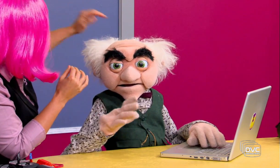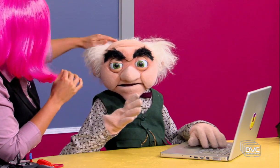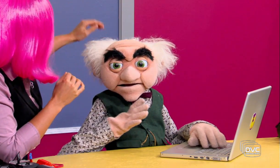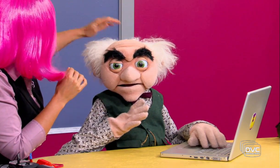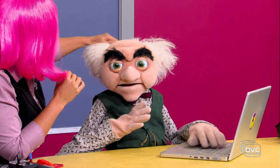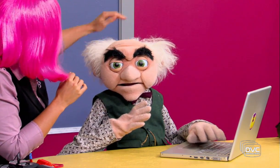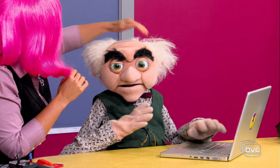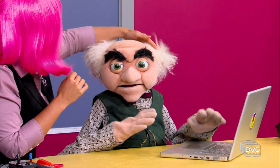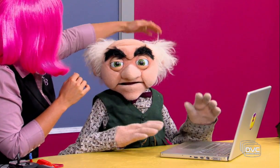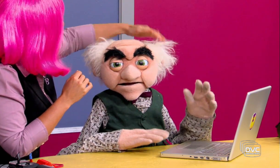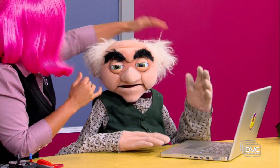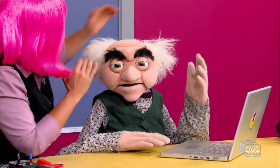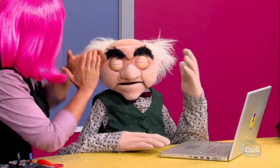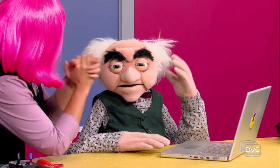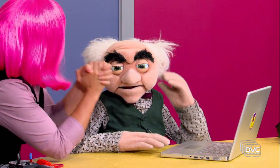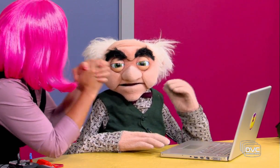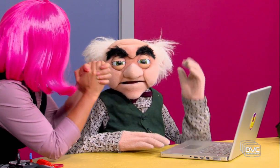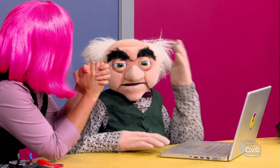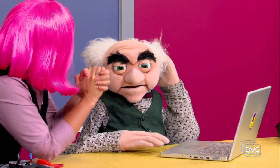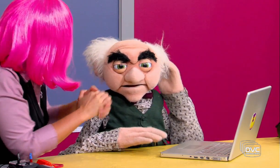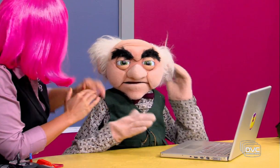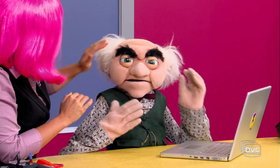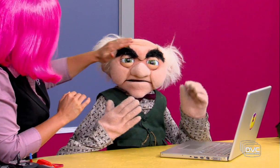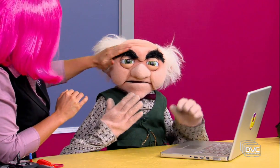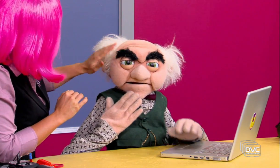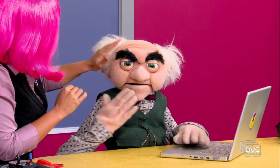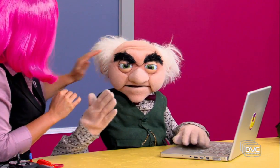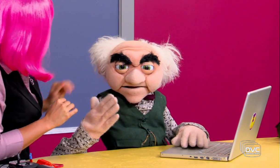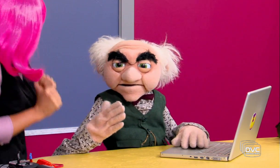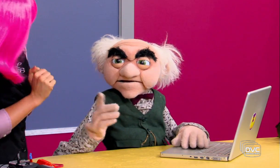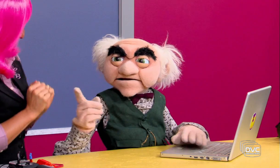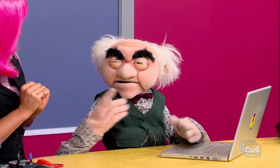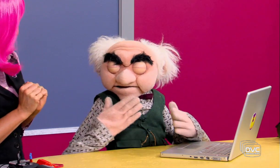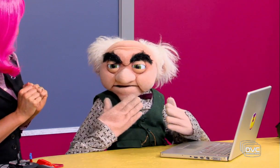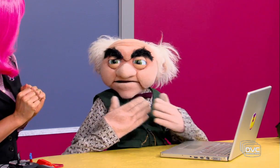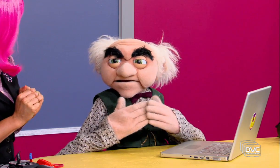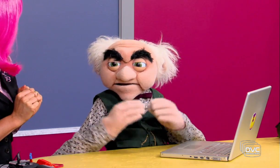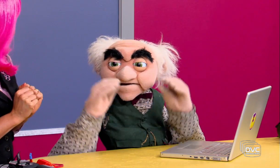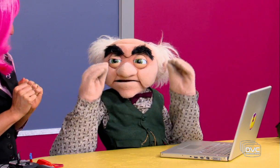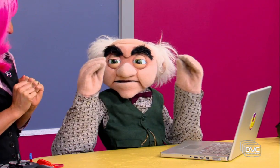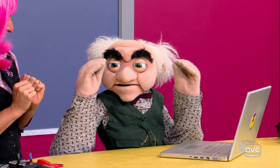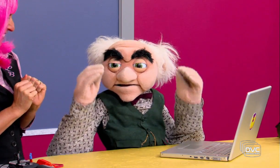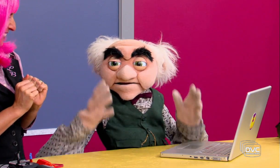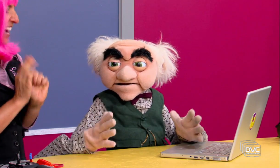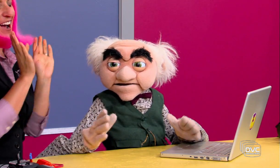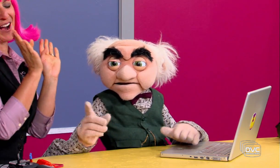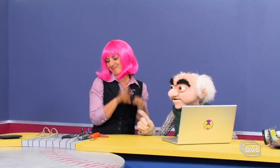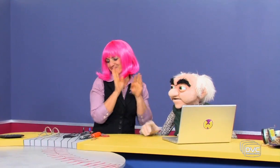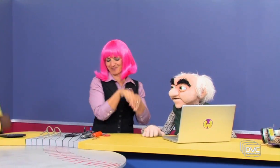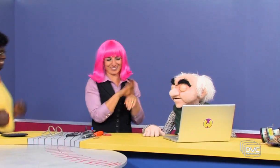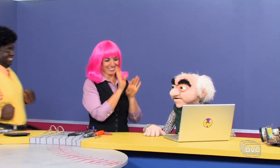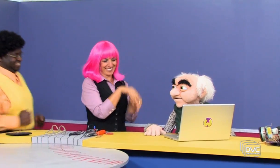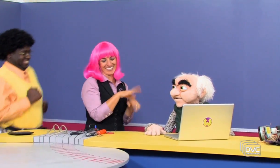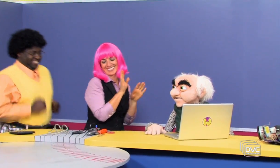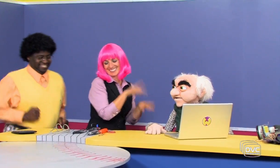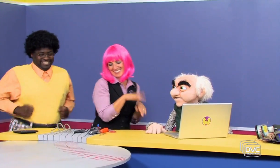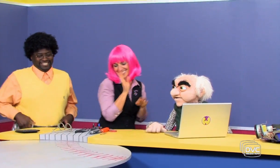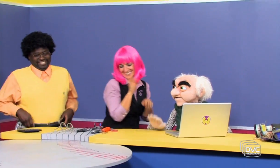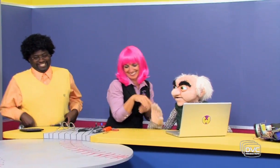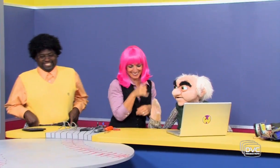hair. Fine. There. Congratulations! Thank you. You are a good teacher. Oh, it's nothing. You're